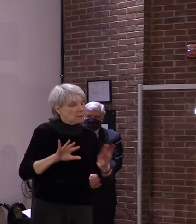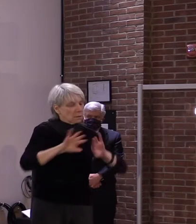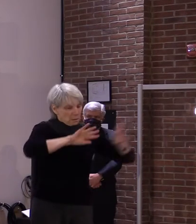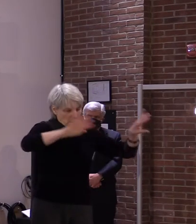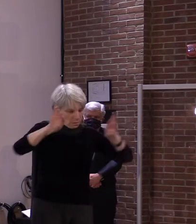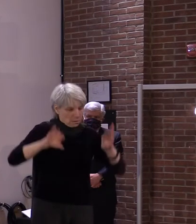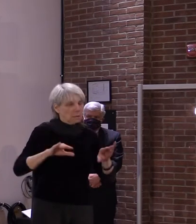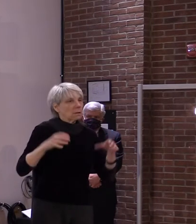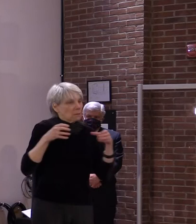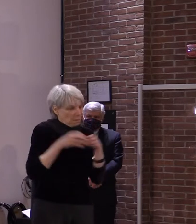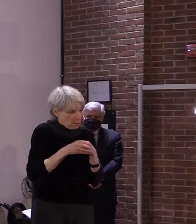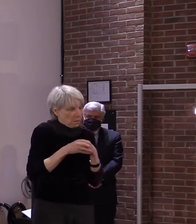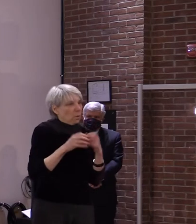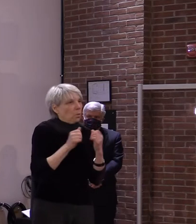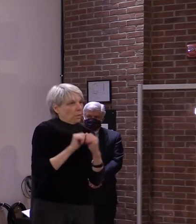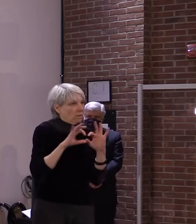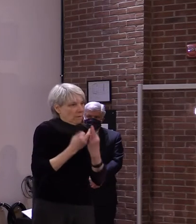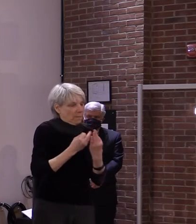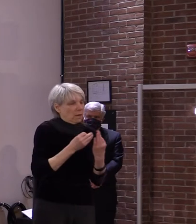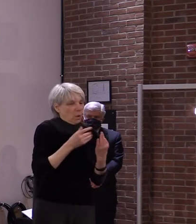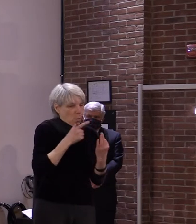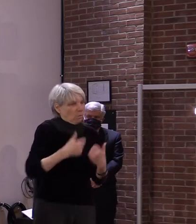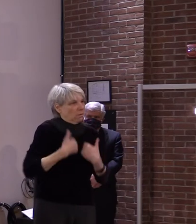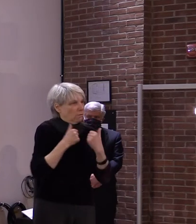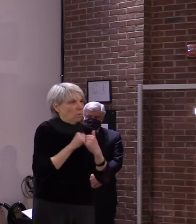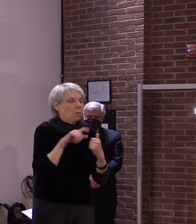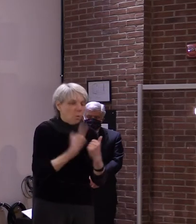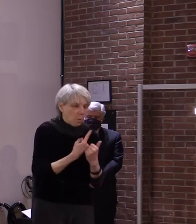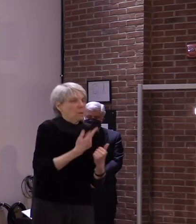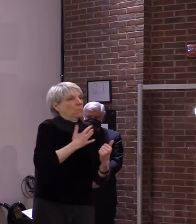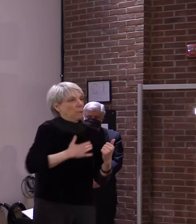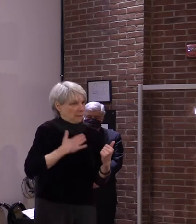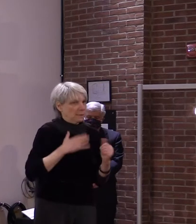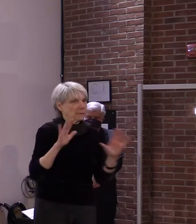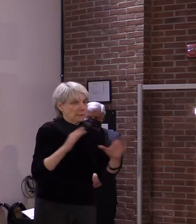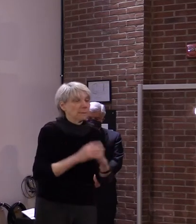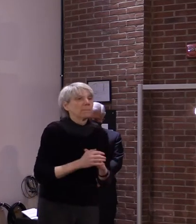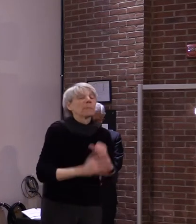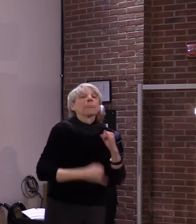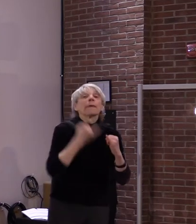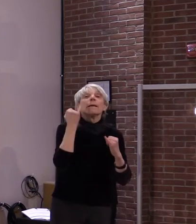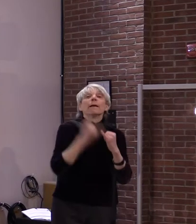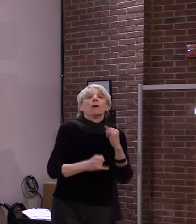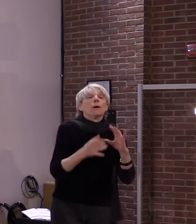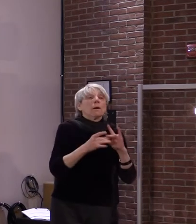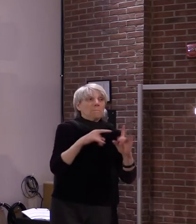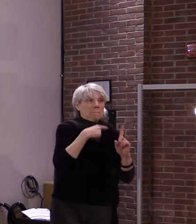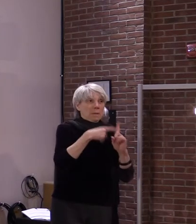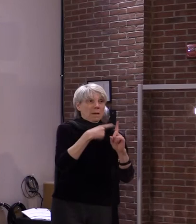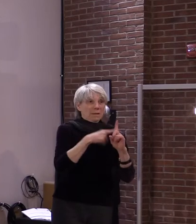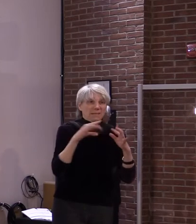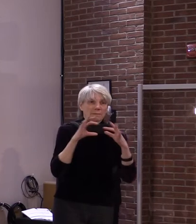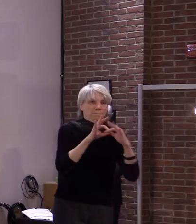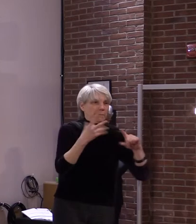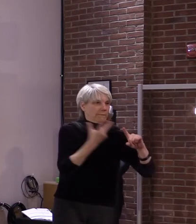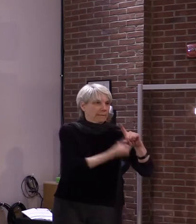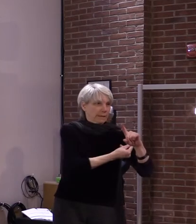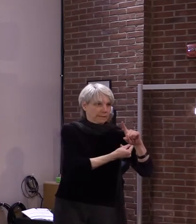around finally i'd like to end my comments on an optimistic note regarding vaccine